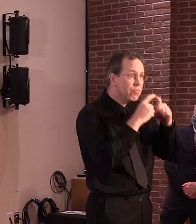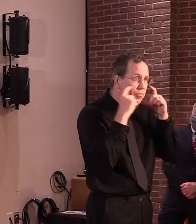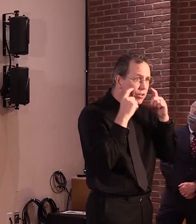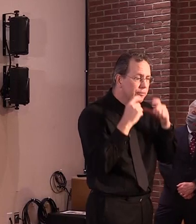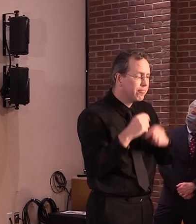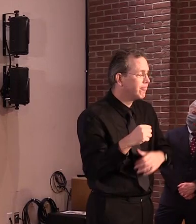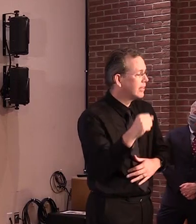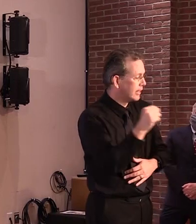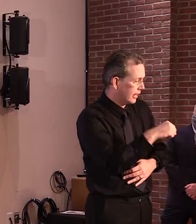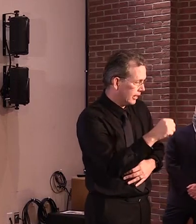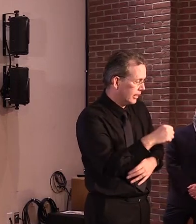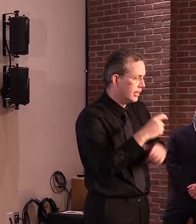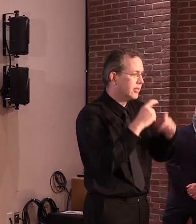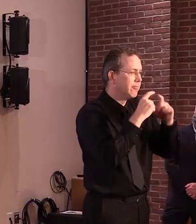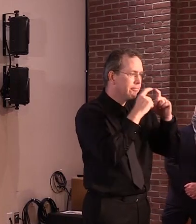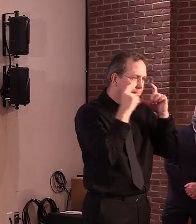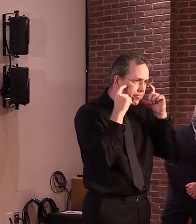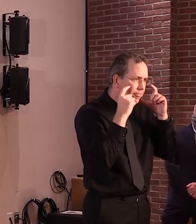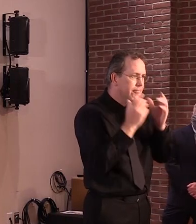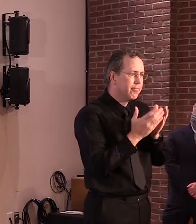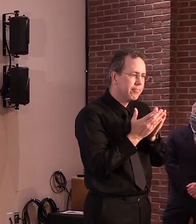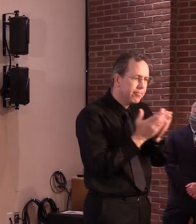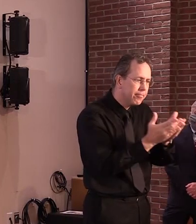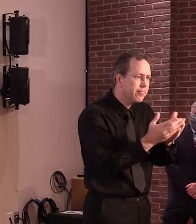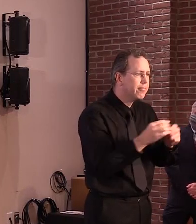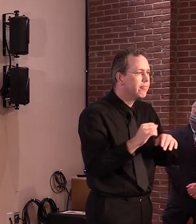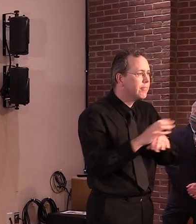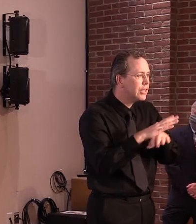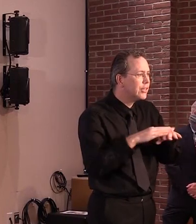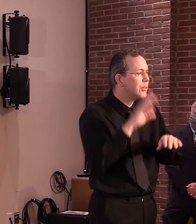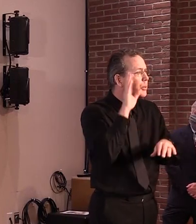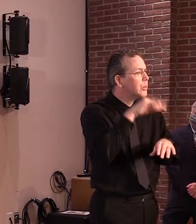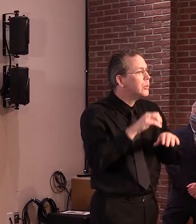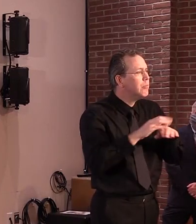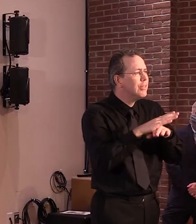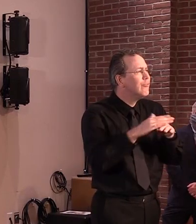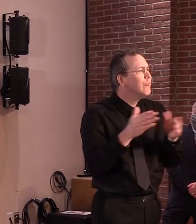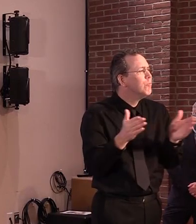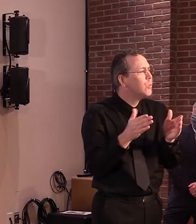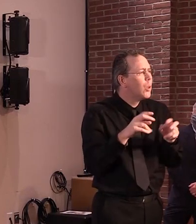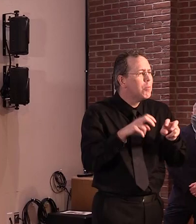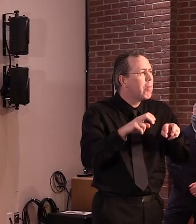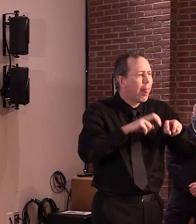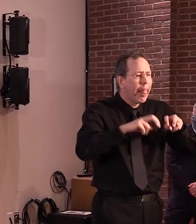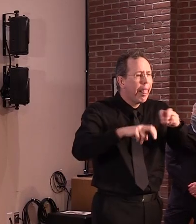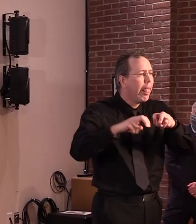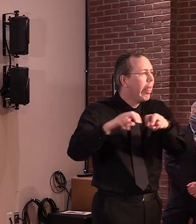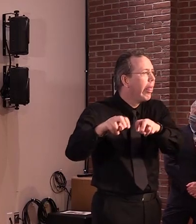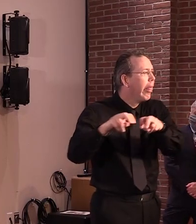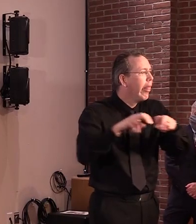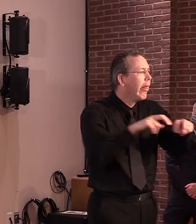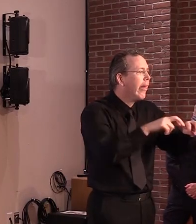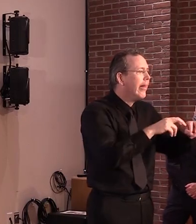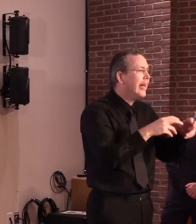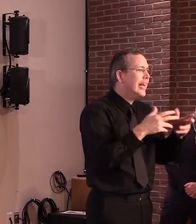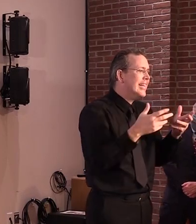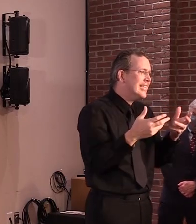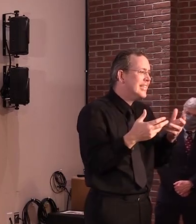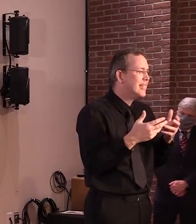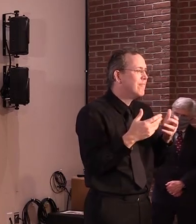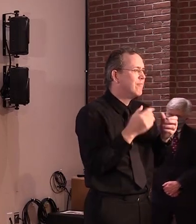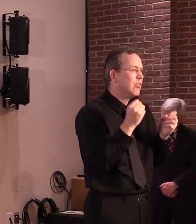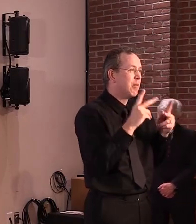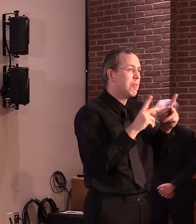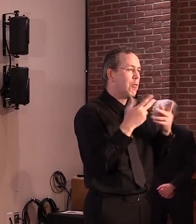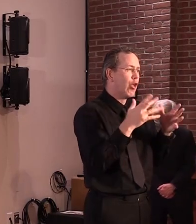the circumstances where the beaches aren't that large and more people than perhaps we would like to be congregated in one